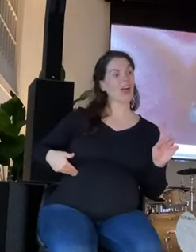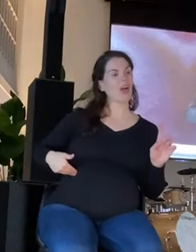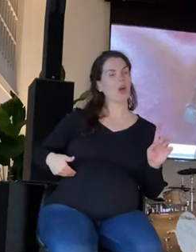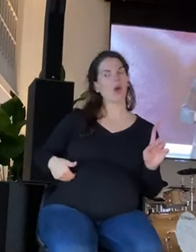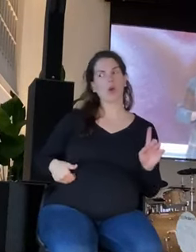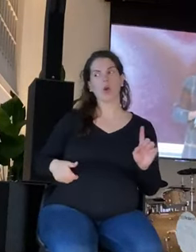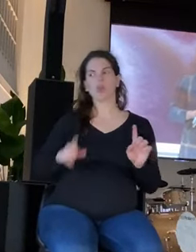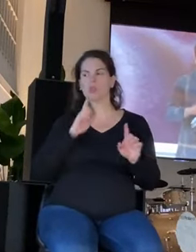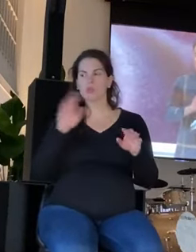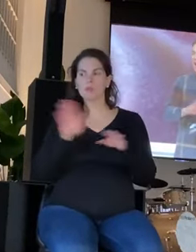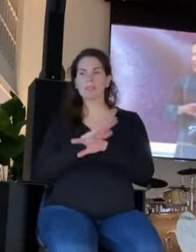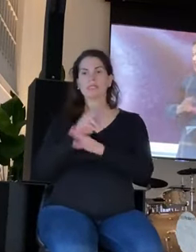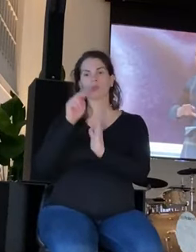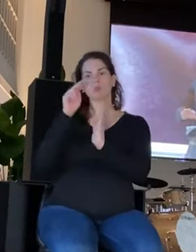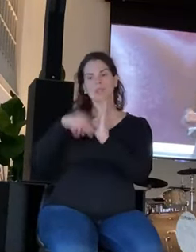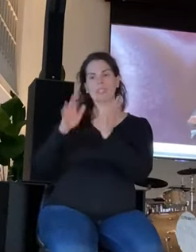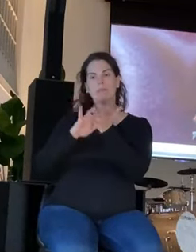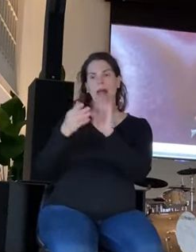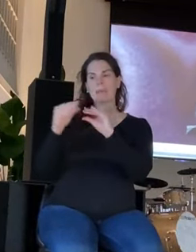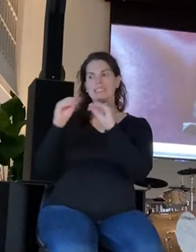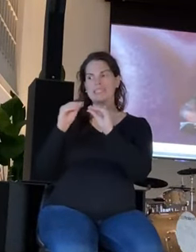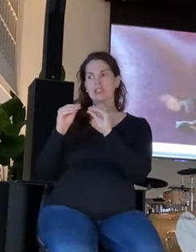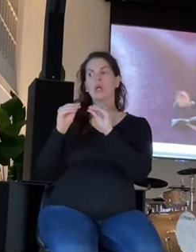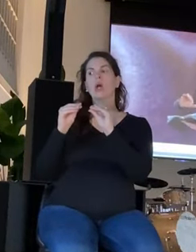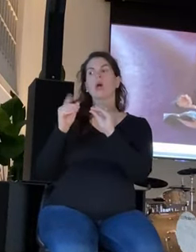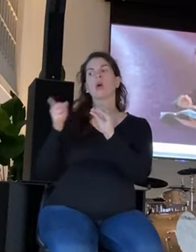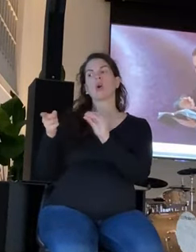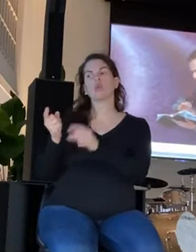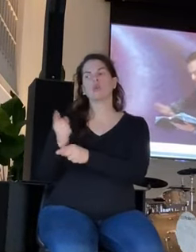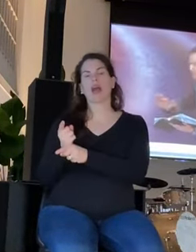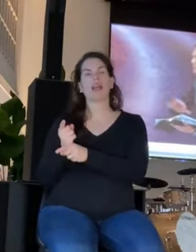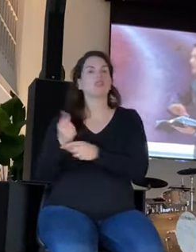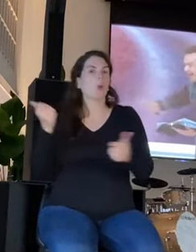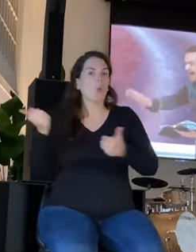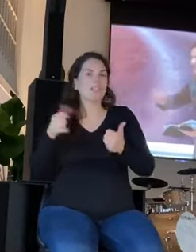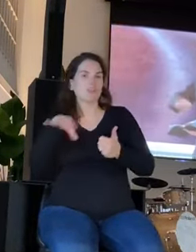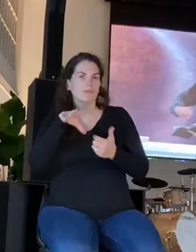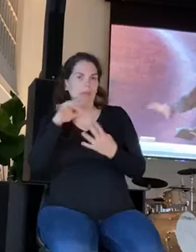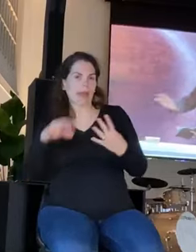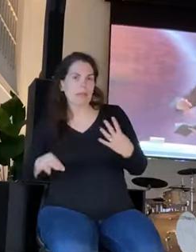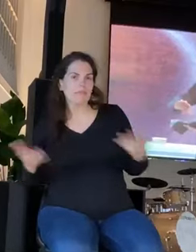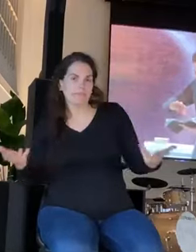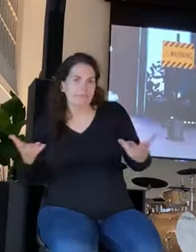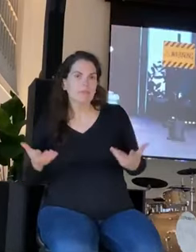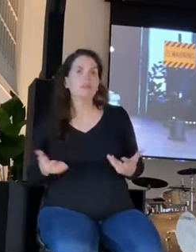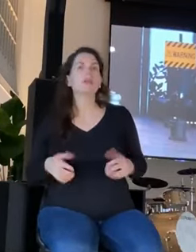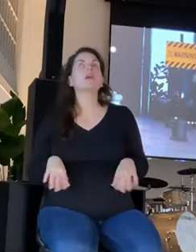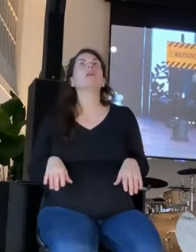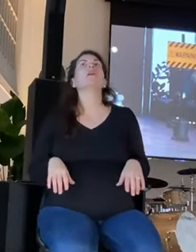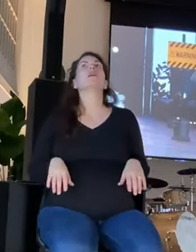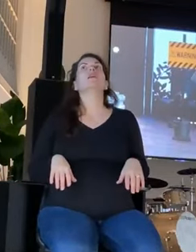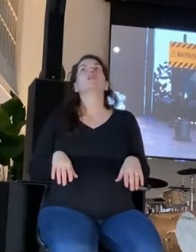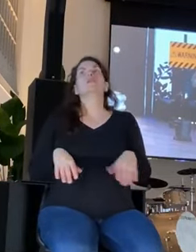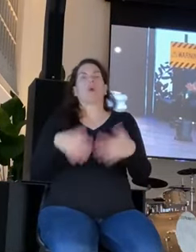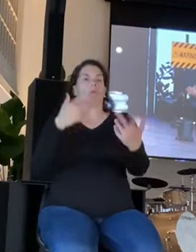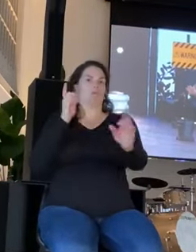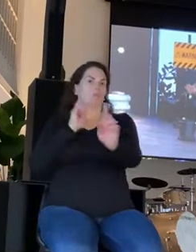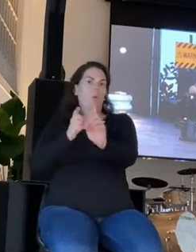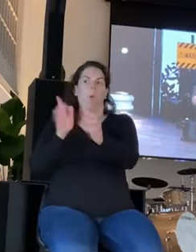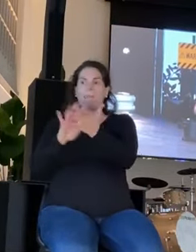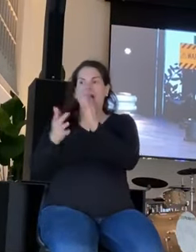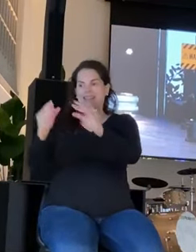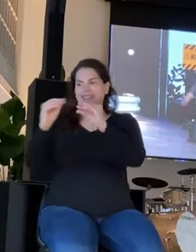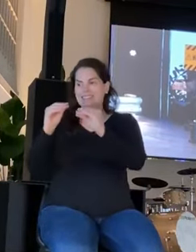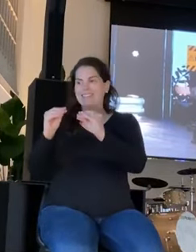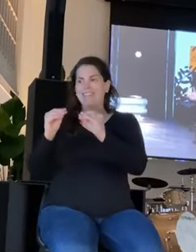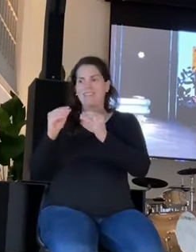And all throughout Proverbs, Solomon is teaching us that there is a path that will lead you to life and lead you to freedom. And wisdom will guard